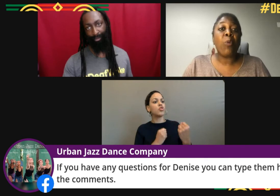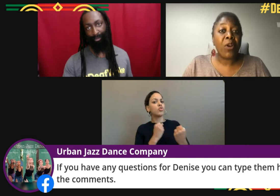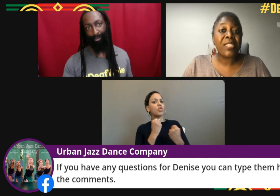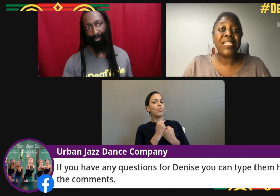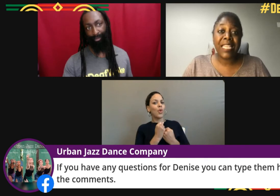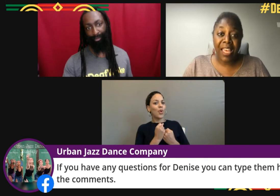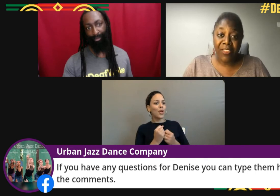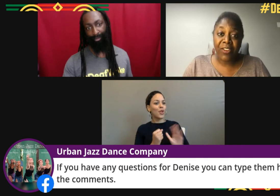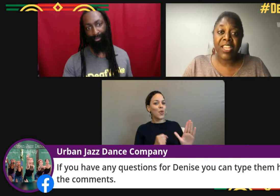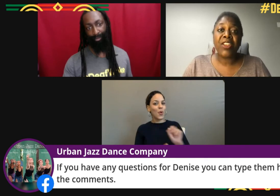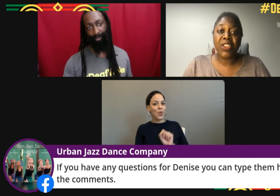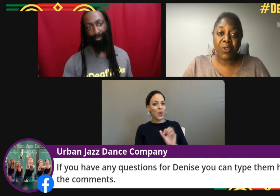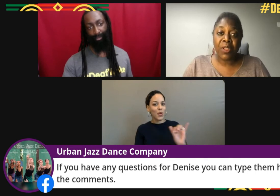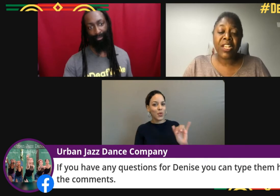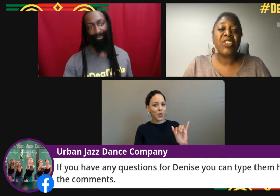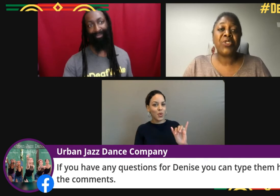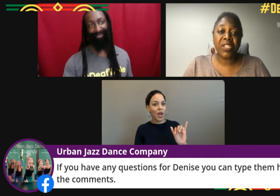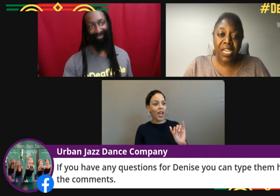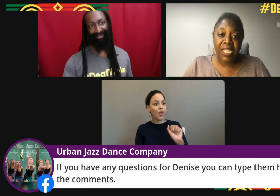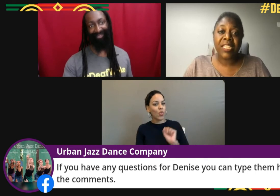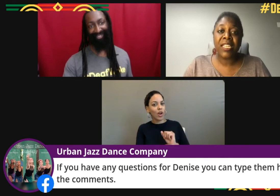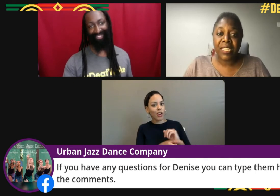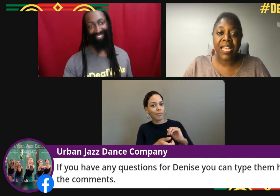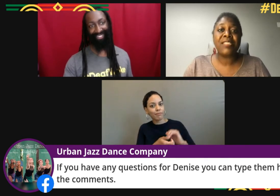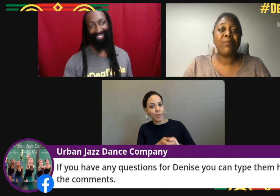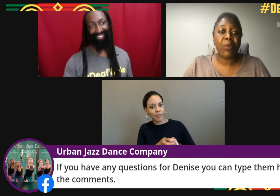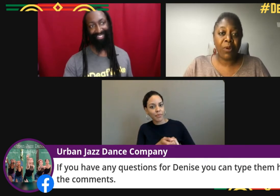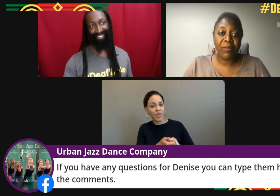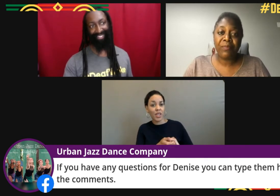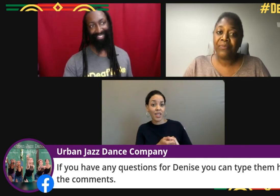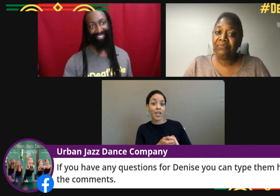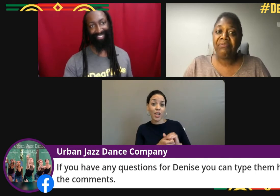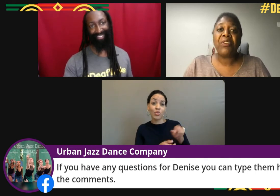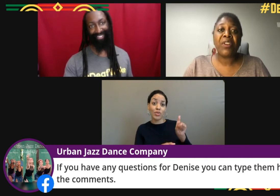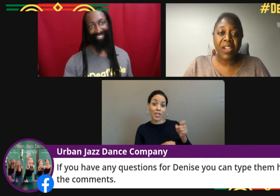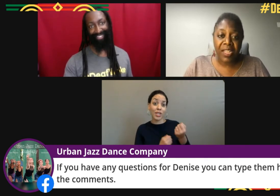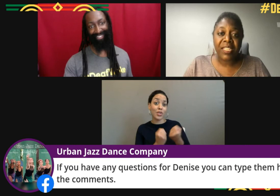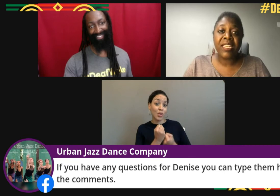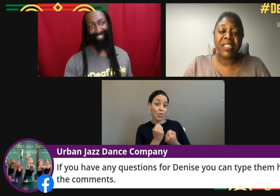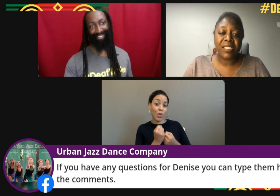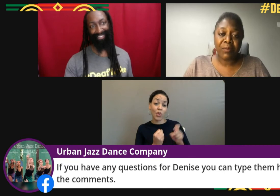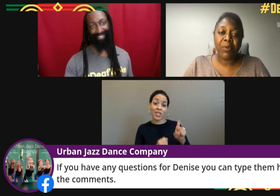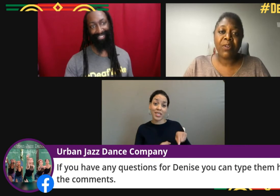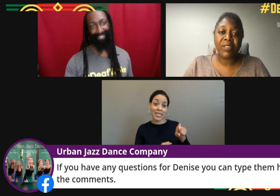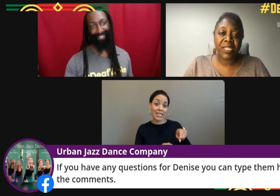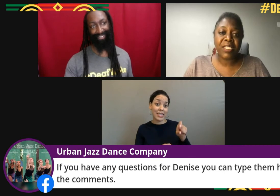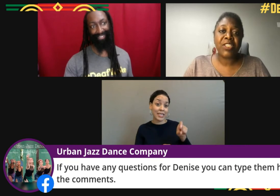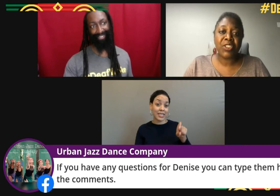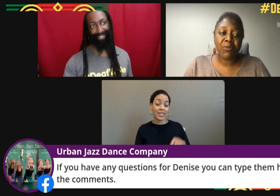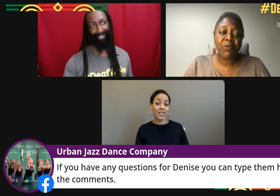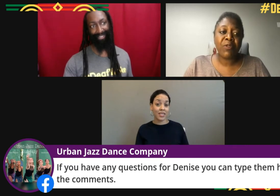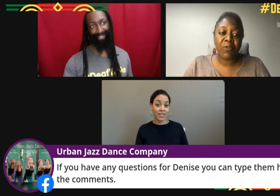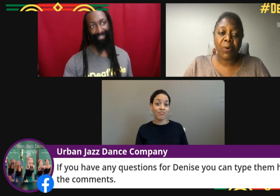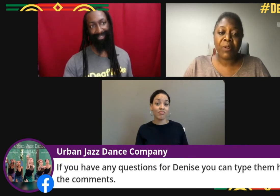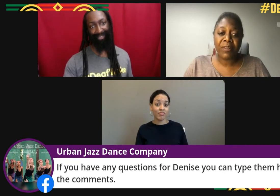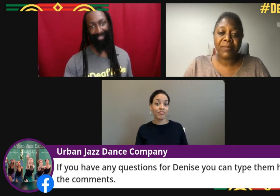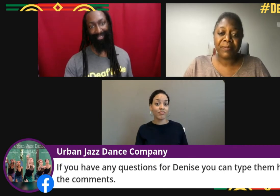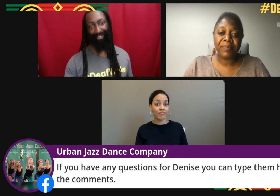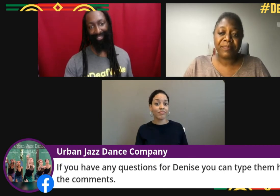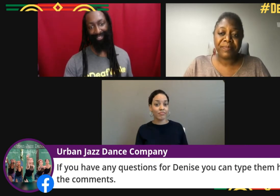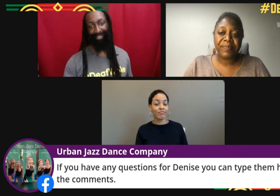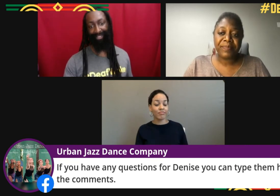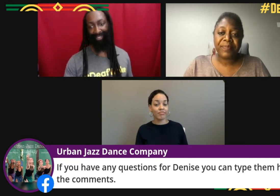doing and work together in a unit, because you're gonna need that support. You're gonna need the support to continue moving